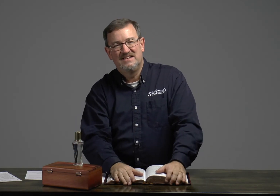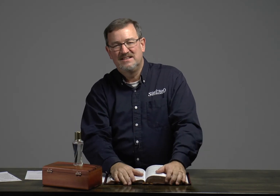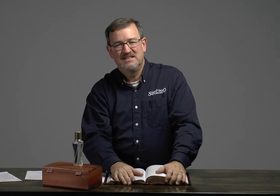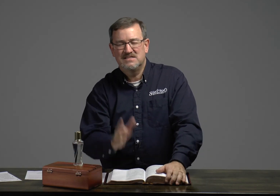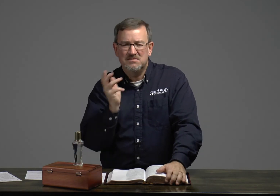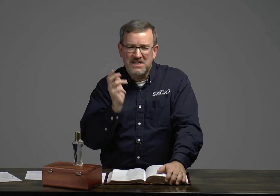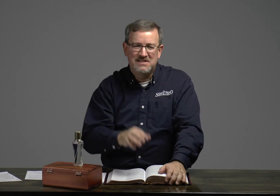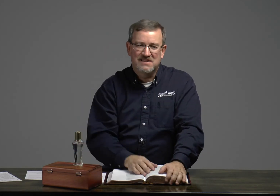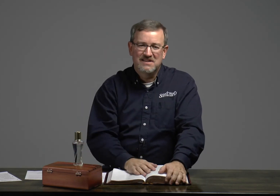This is amazing.